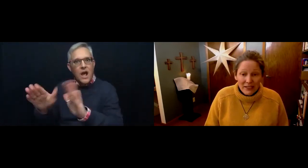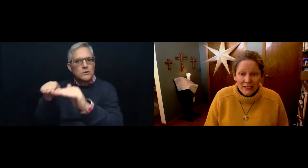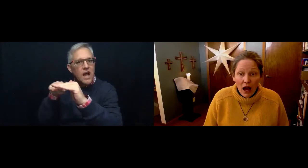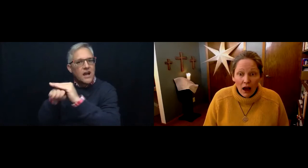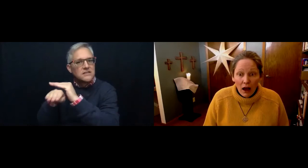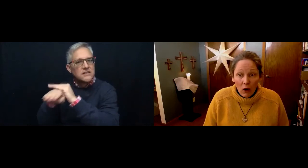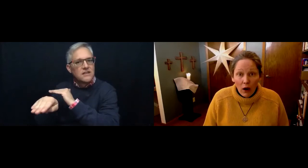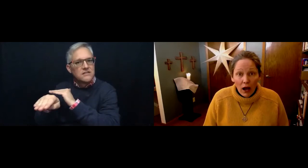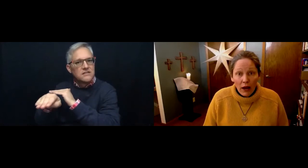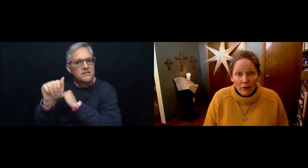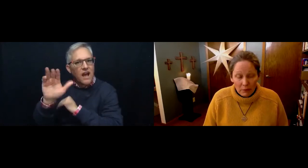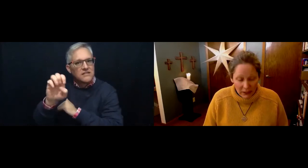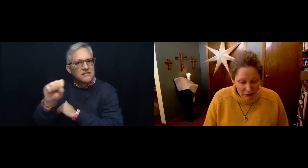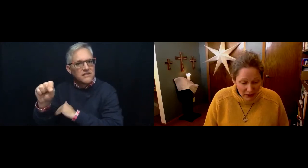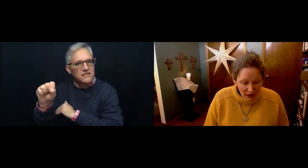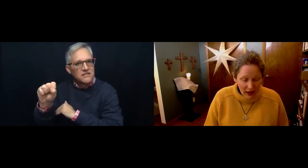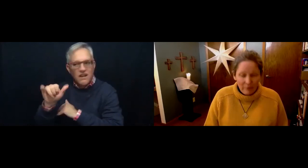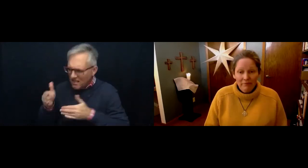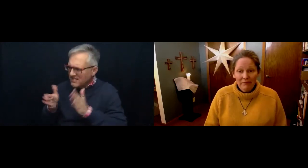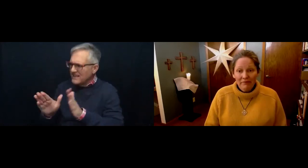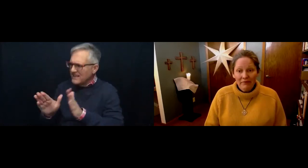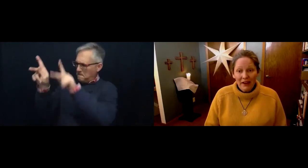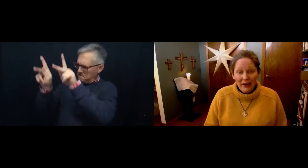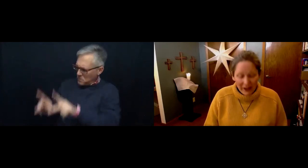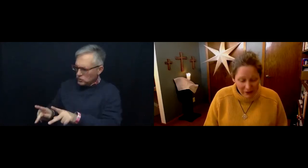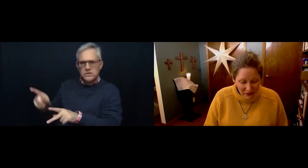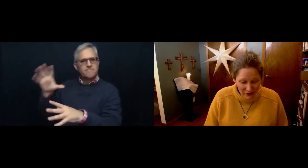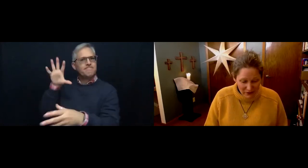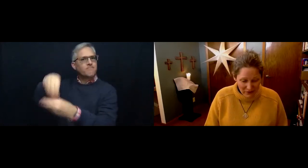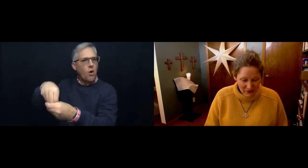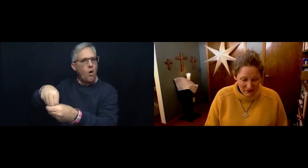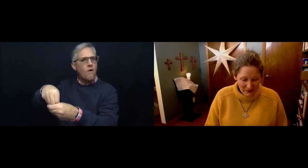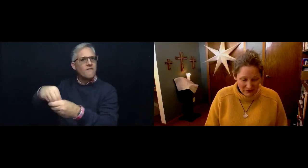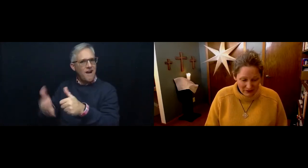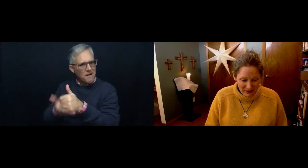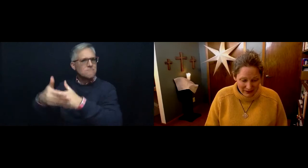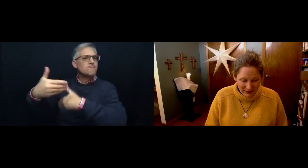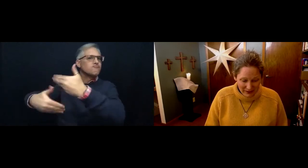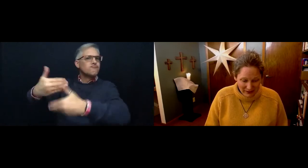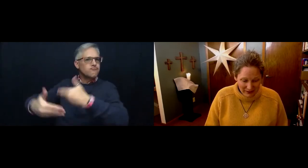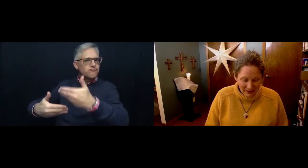It says, oh, I respect your time. I care for you.